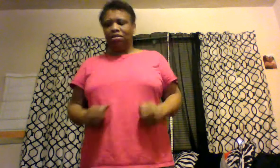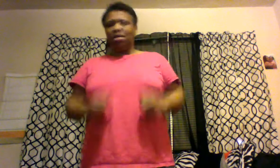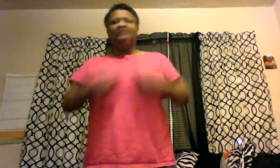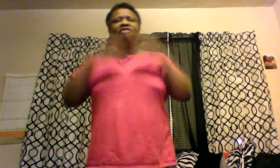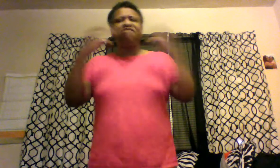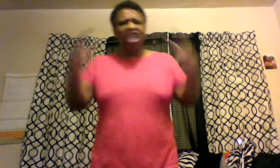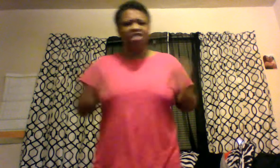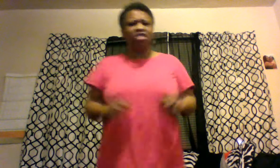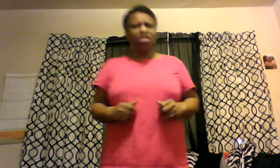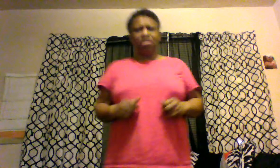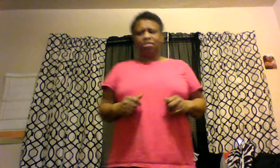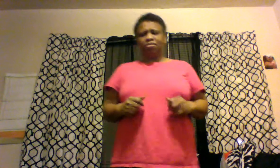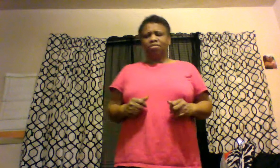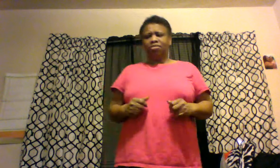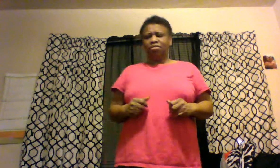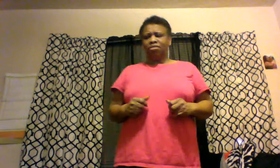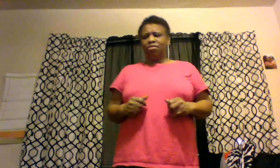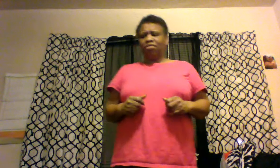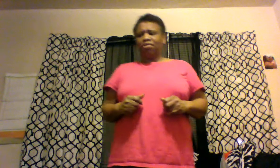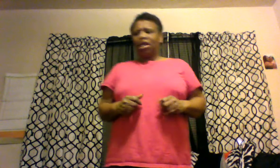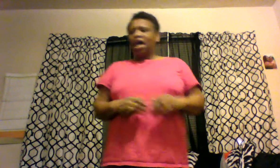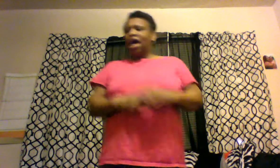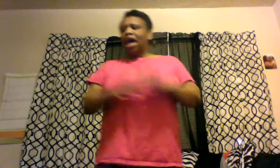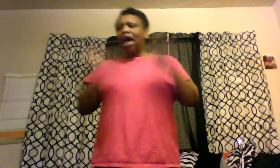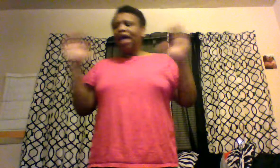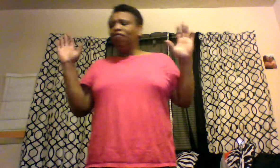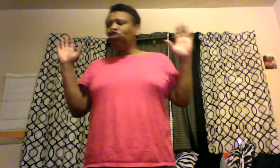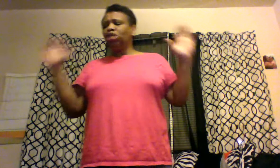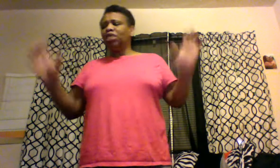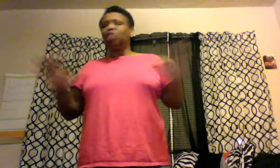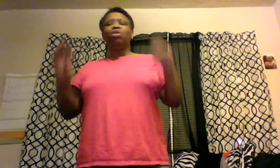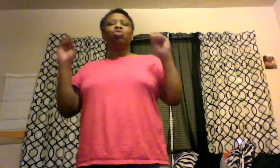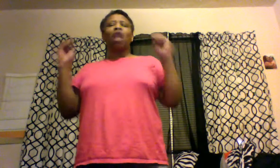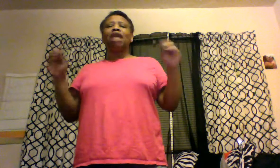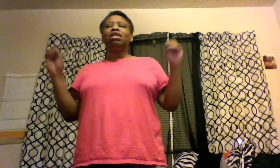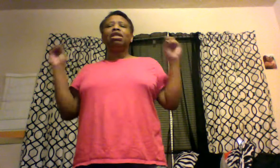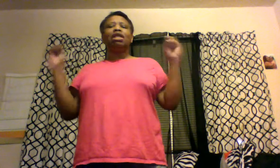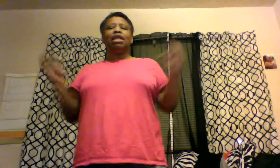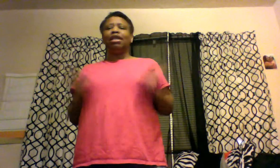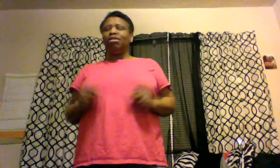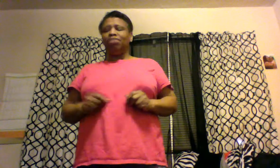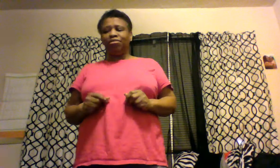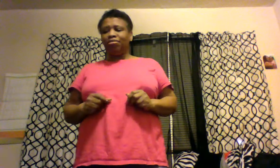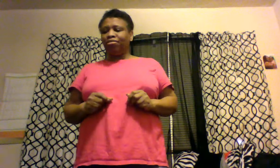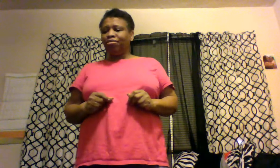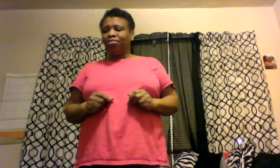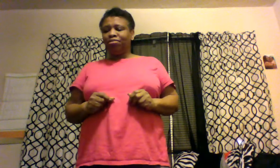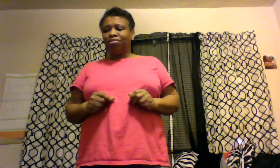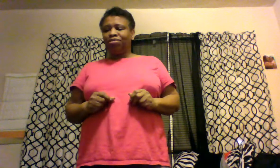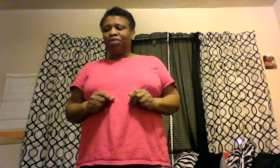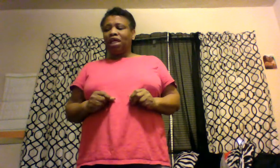and fairness. I Have a Dream has been widely acclaimed